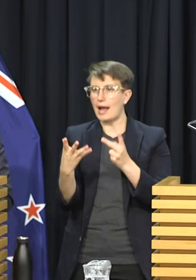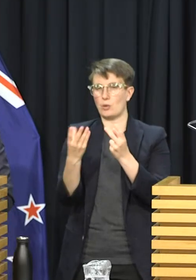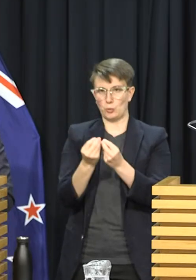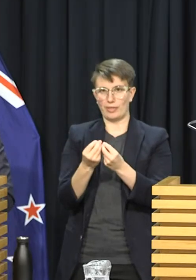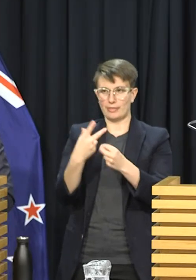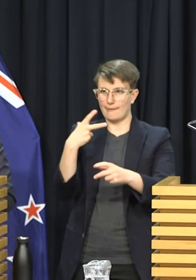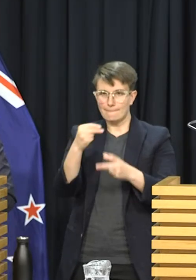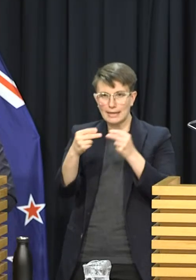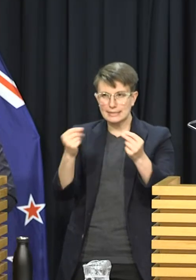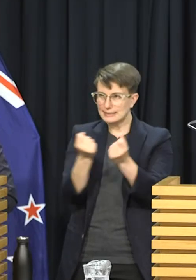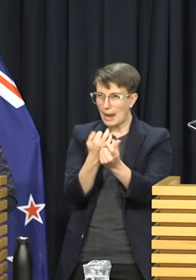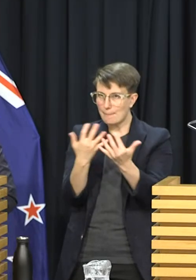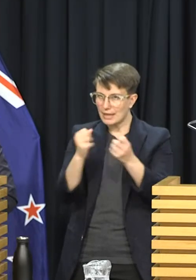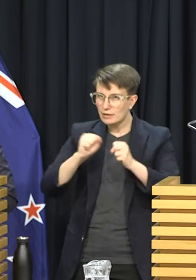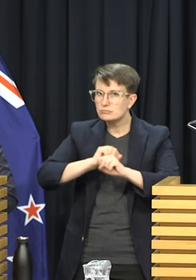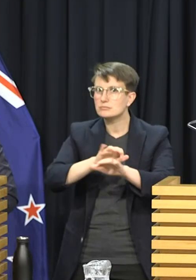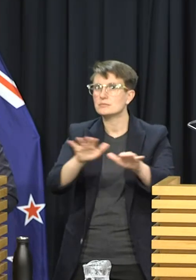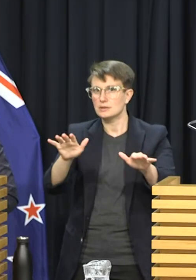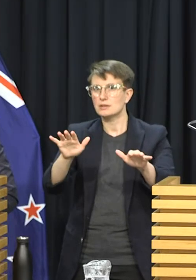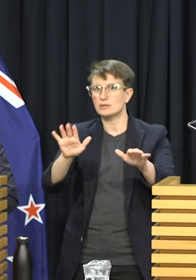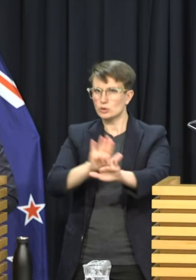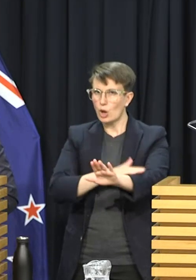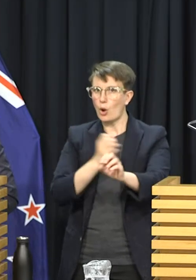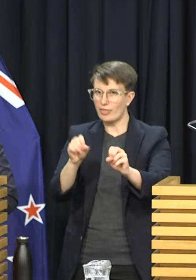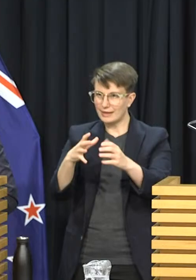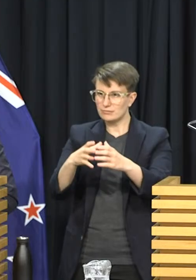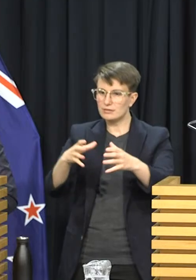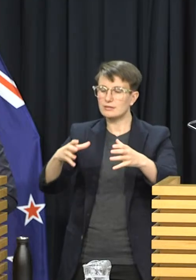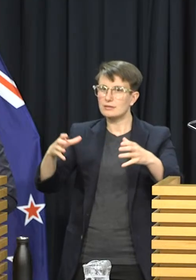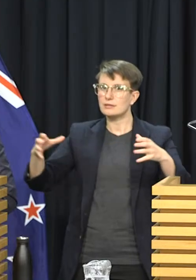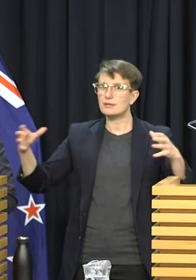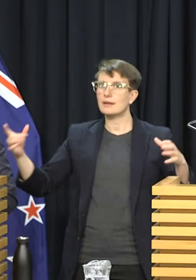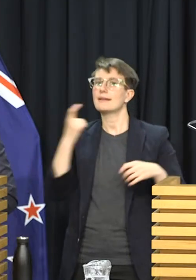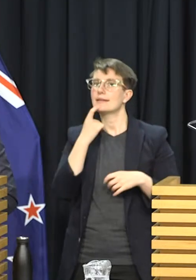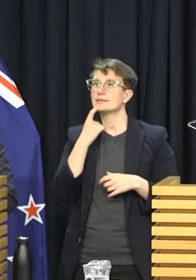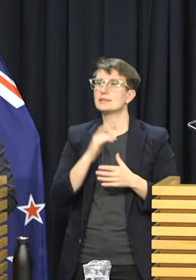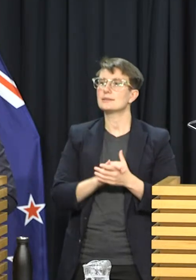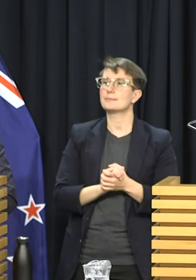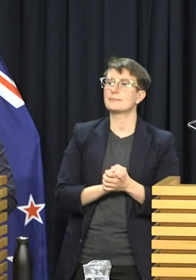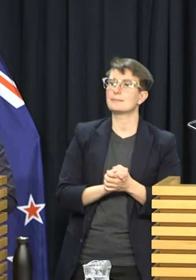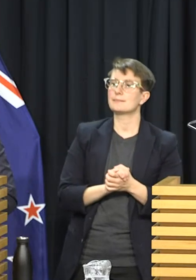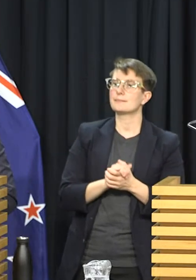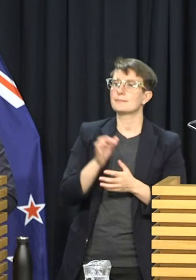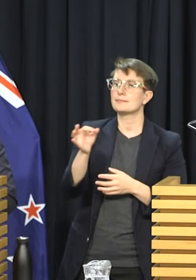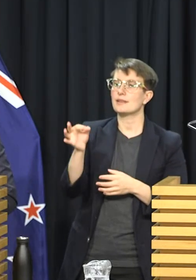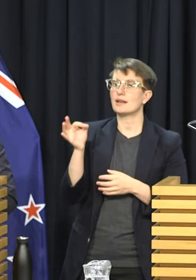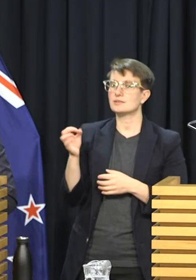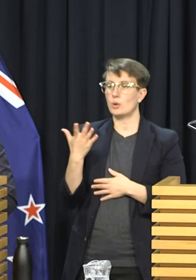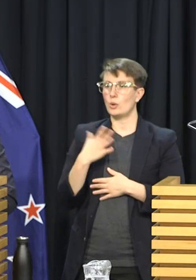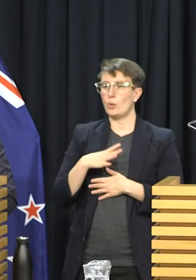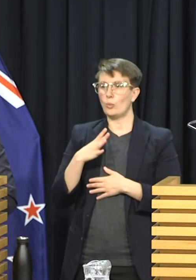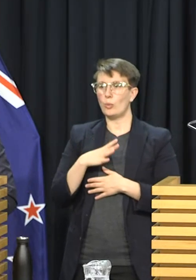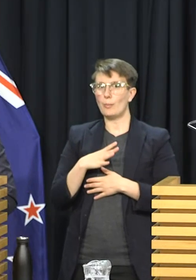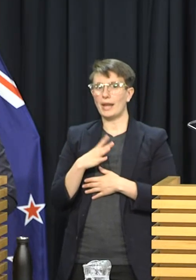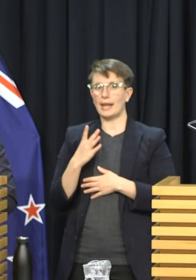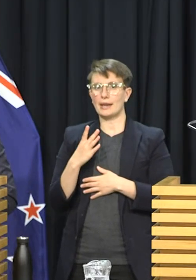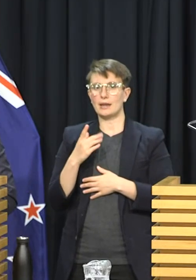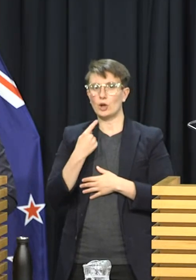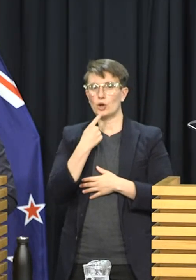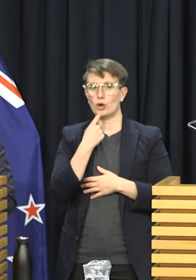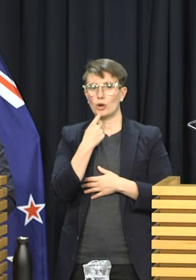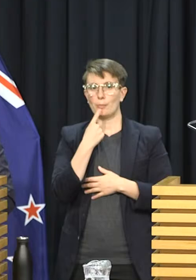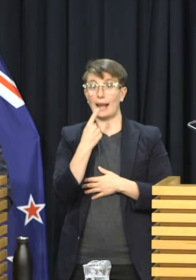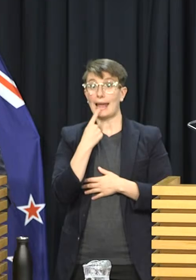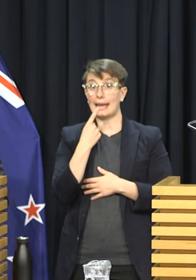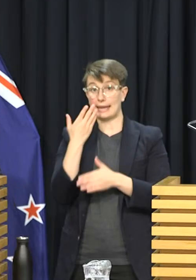coaster. The woman who stayed at the Grand Millennium in January, who's come out and said she laid 2 complaints about seeing security talking